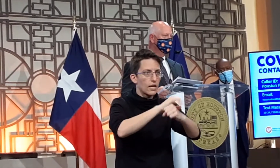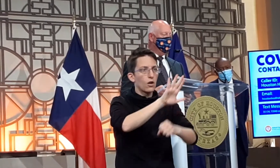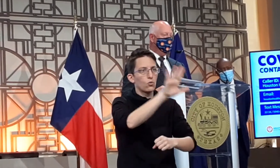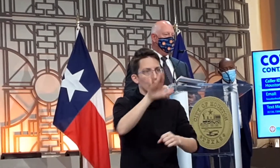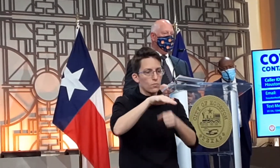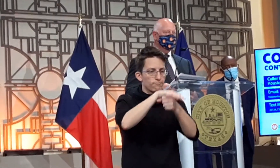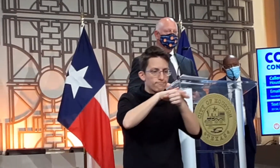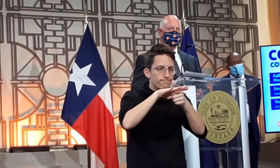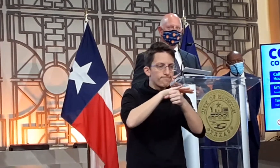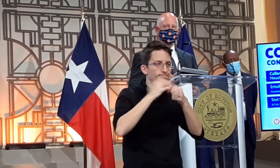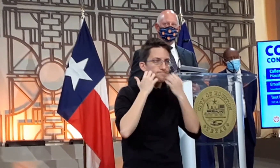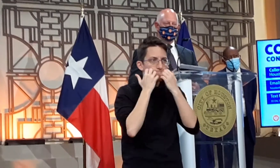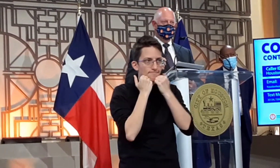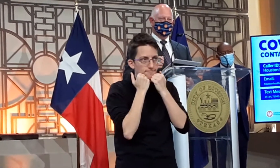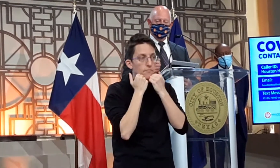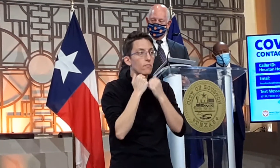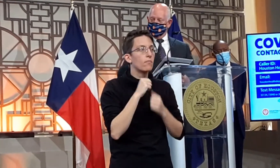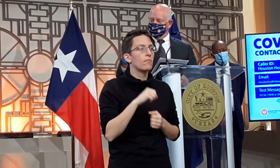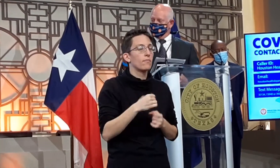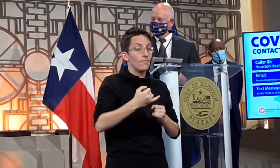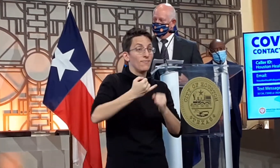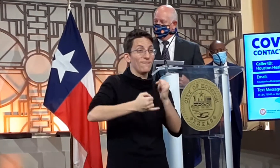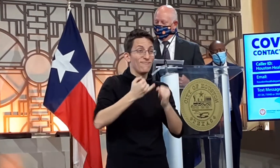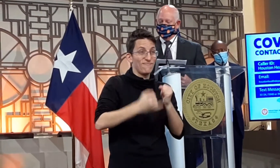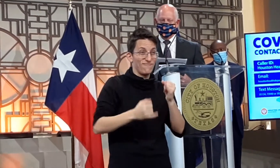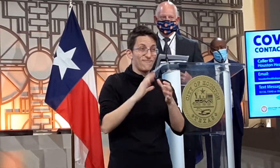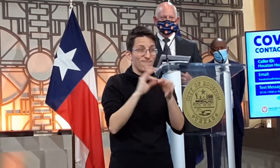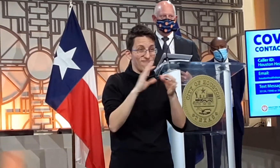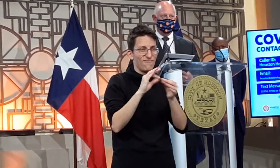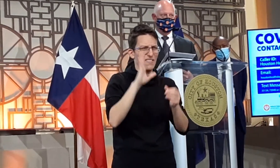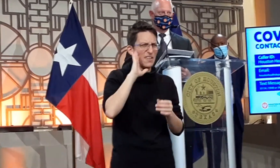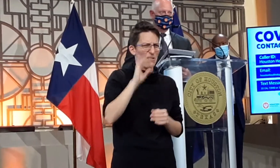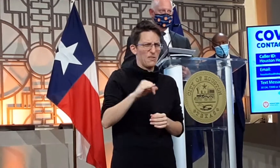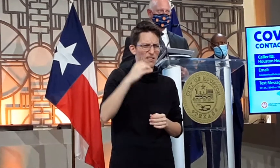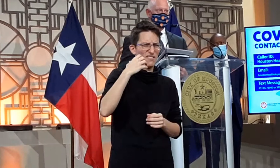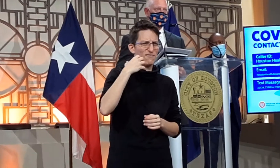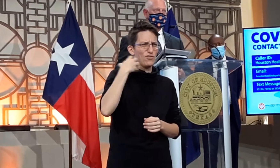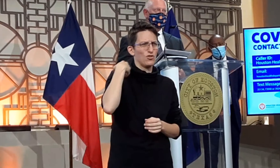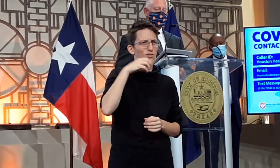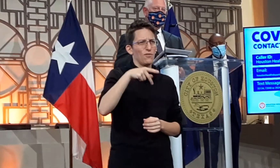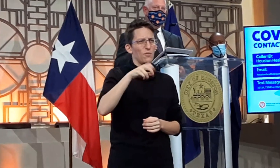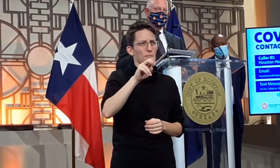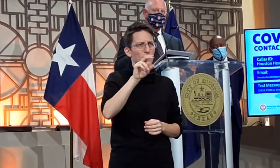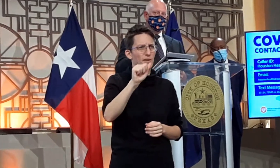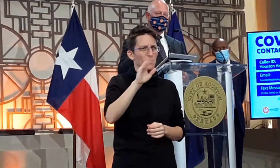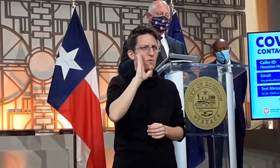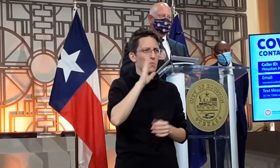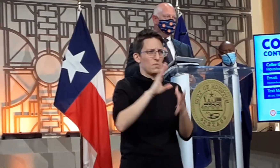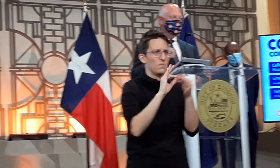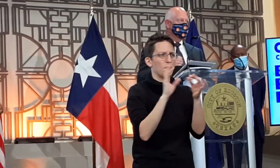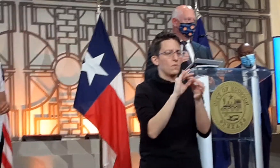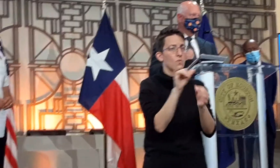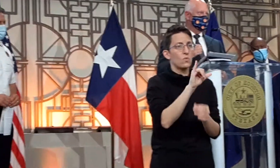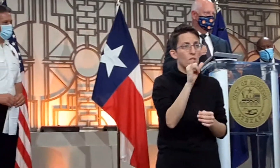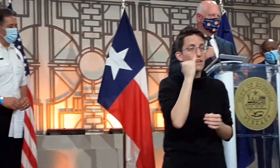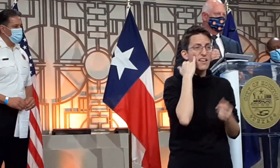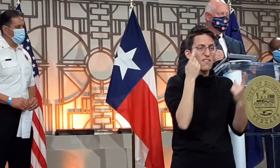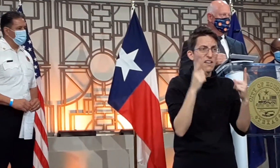to you. And then finally, one thing I want to say, and I know Chief Pena is going to probably talk about this too, but if you start